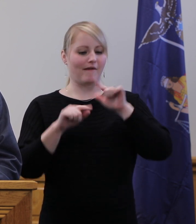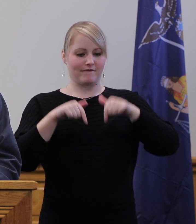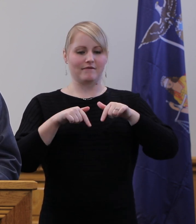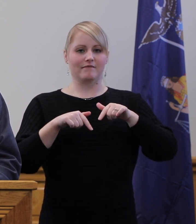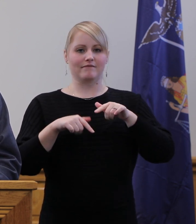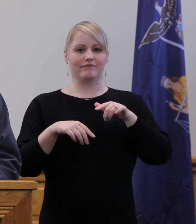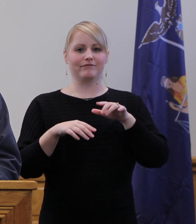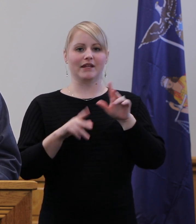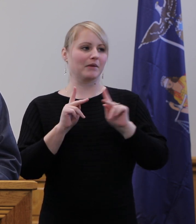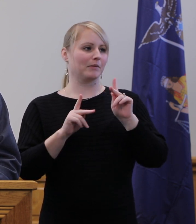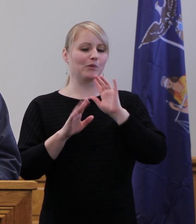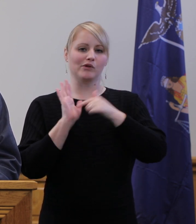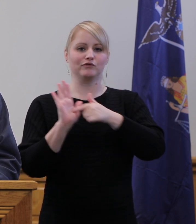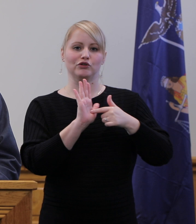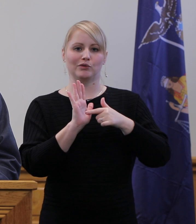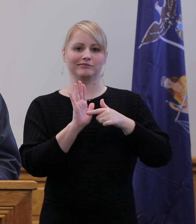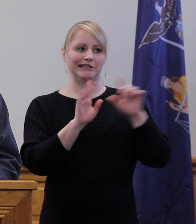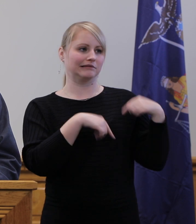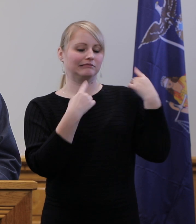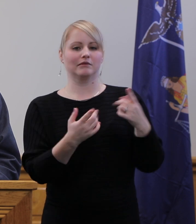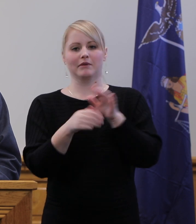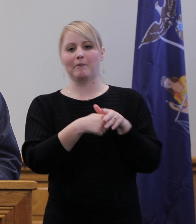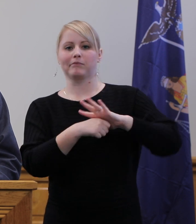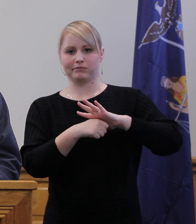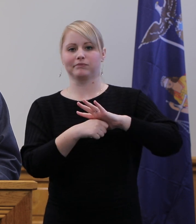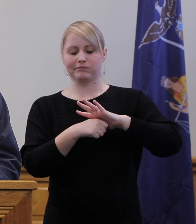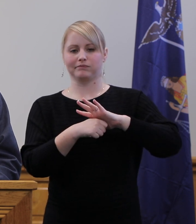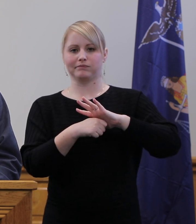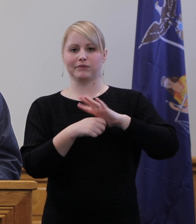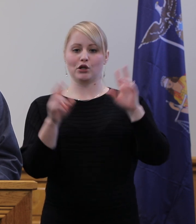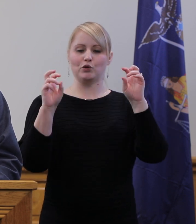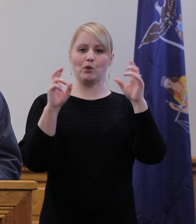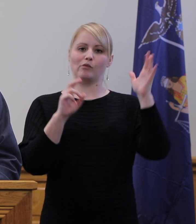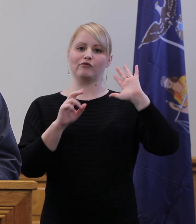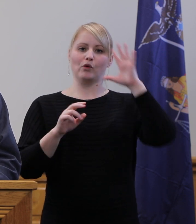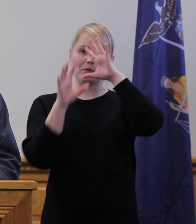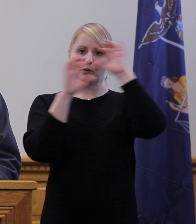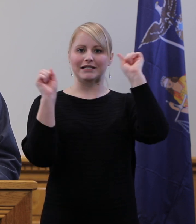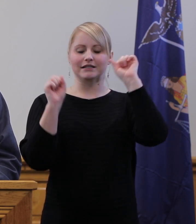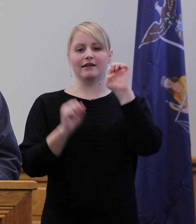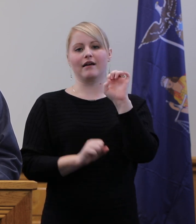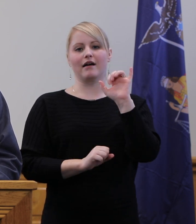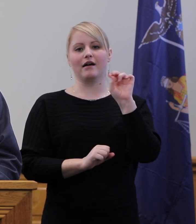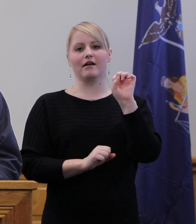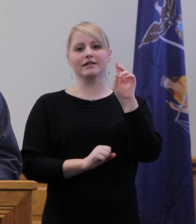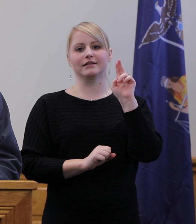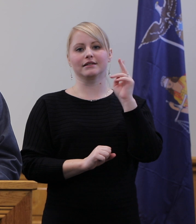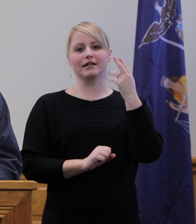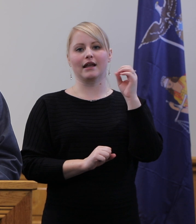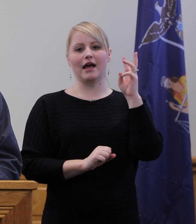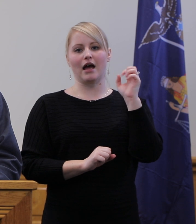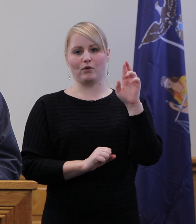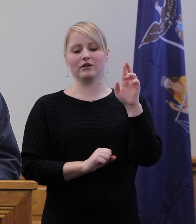in supporting each other since the beginning of the pandemic. To quote former President Dwight David Eisenhower, "The history of